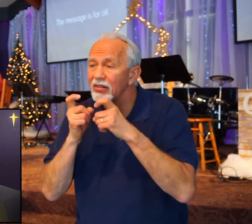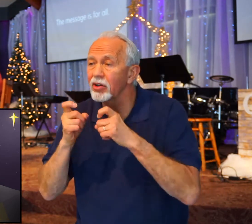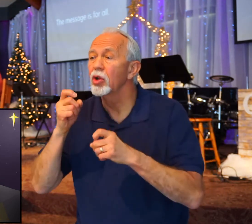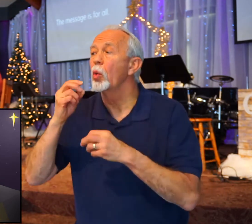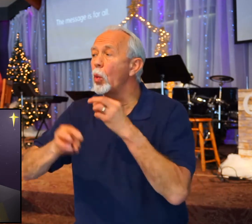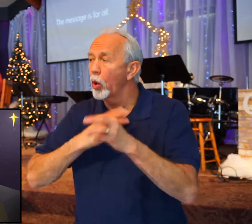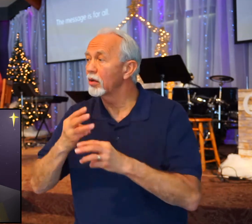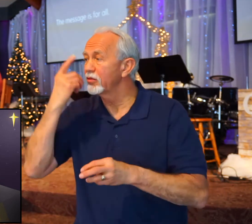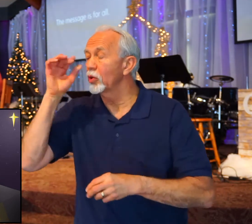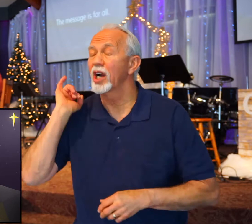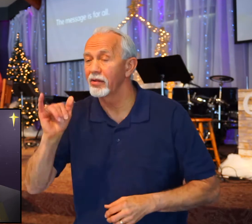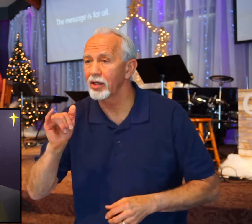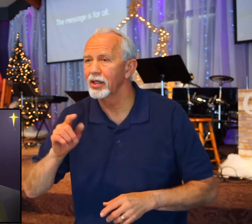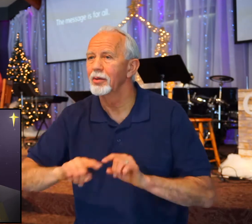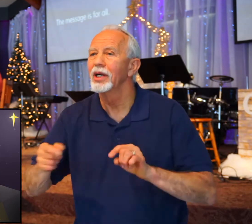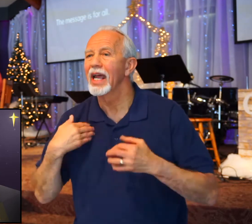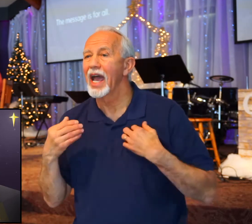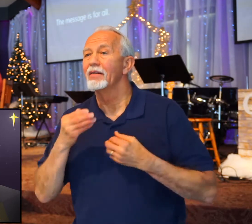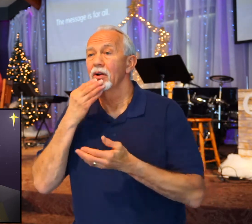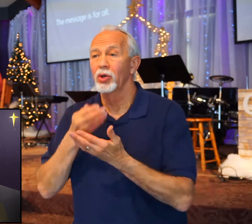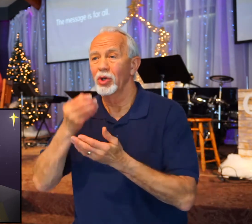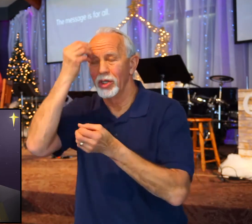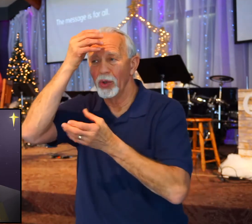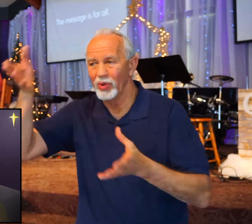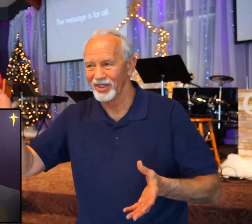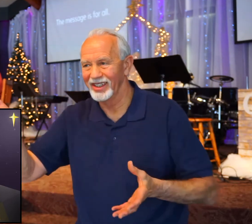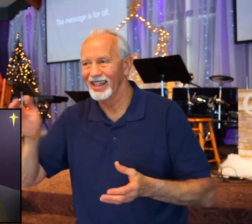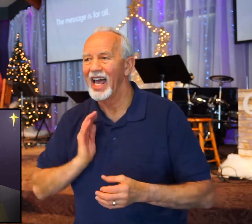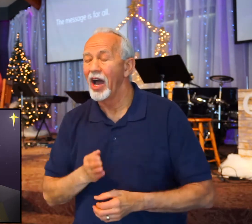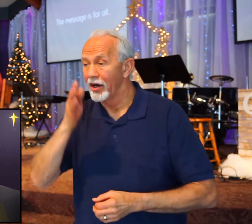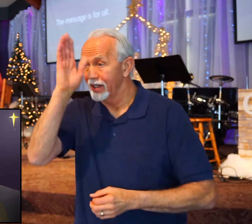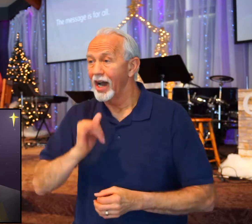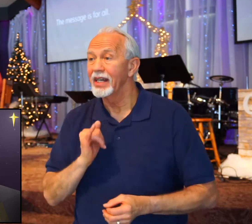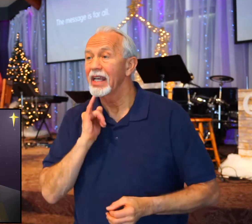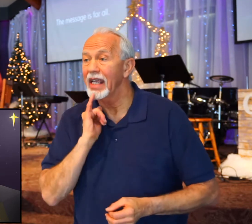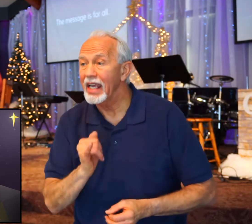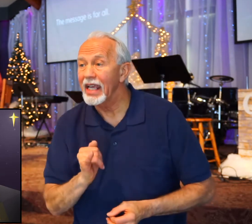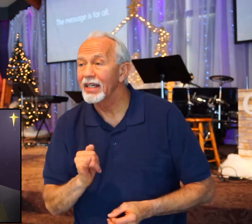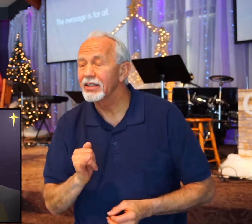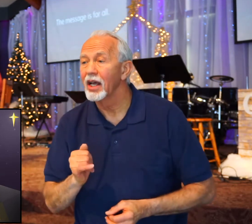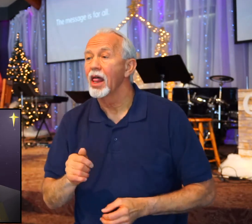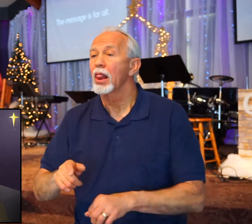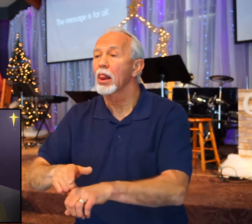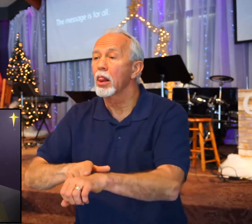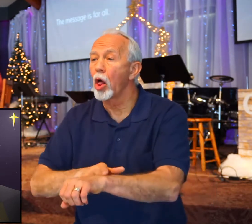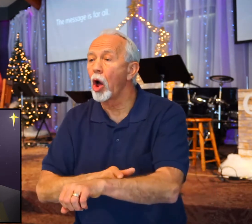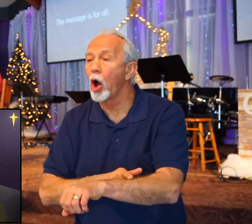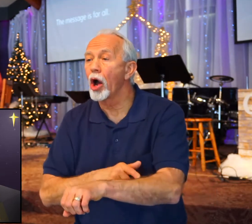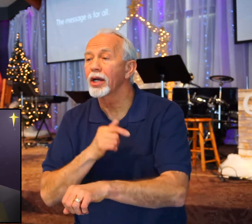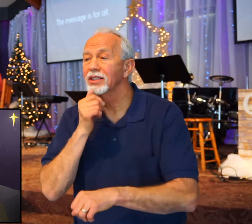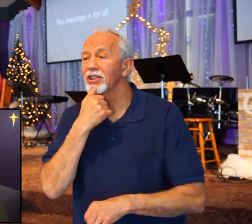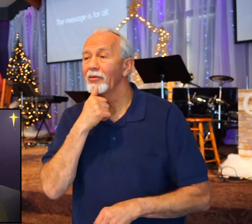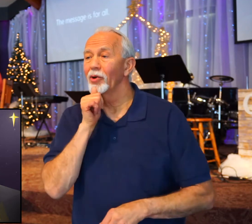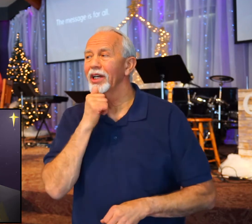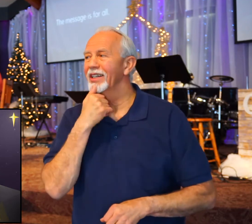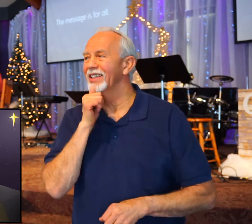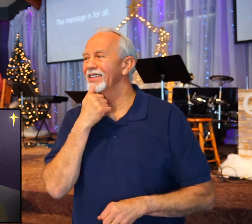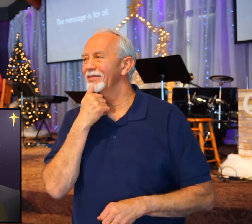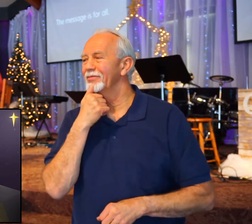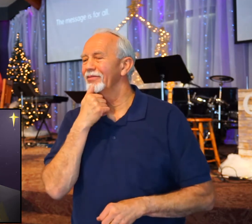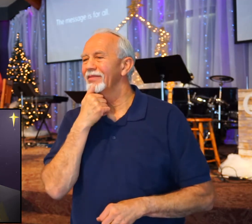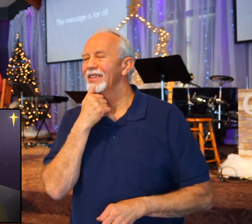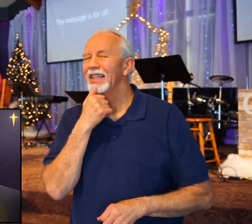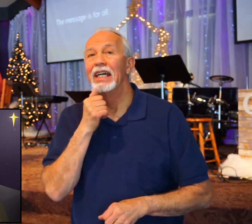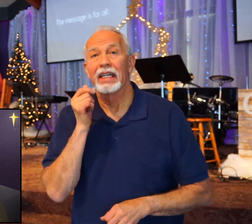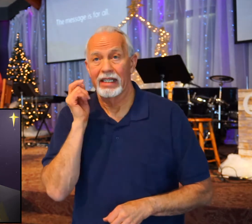forever, but I have some good news. Our God is long-suffering. and